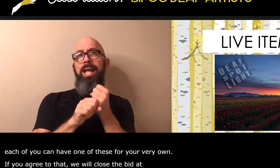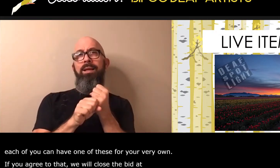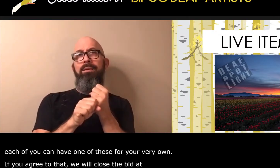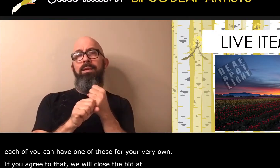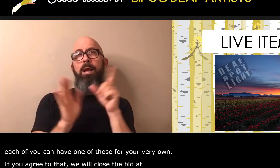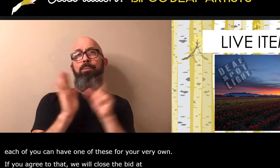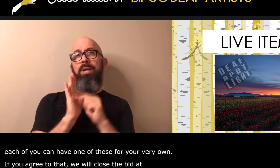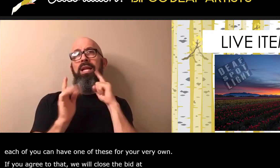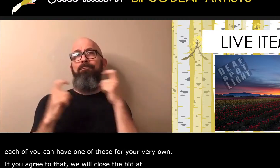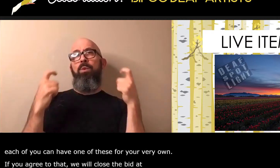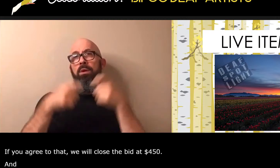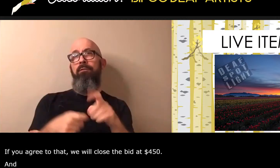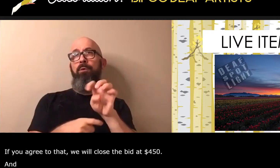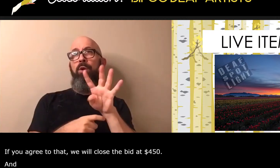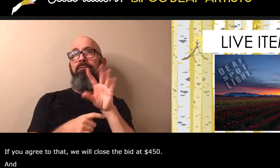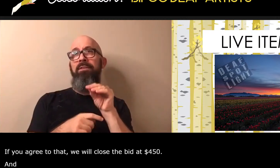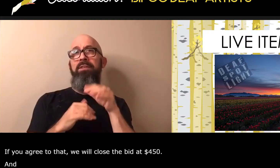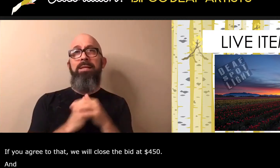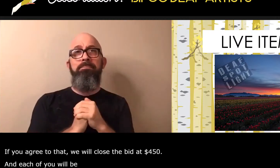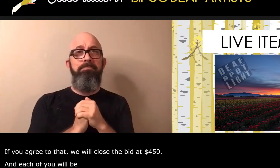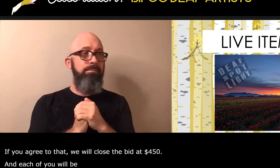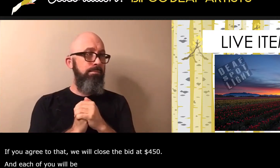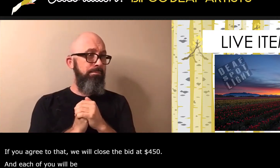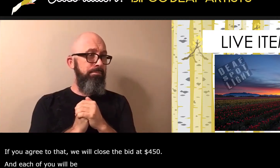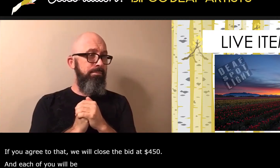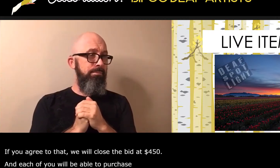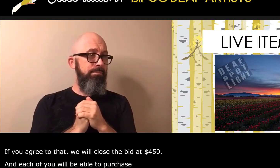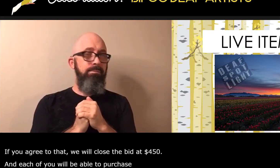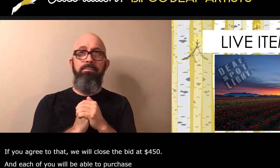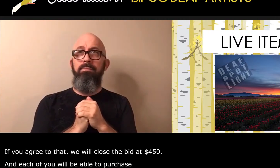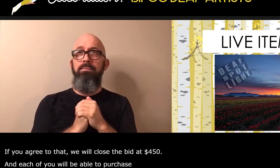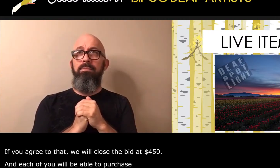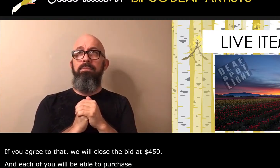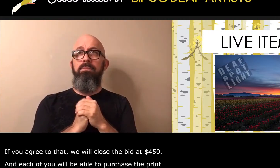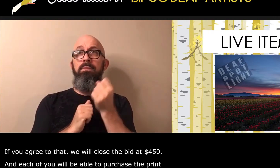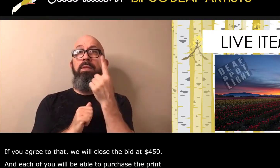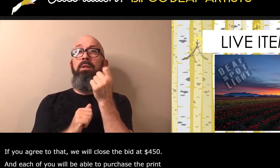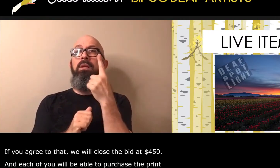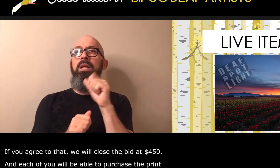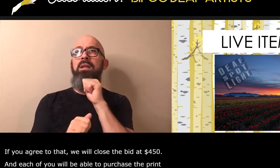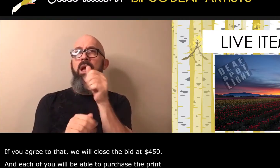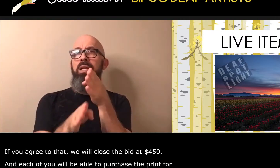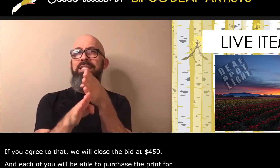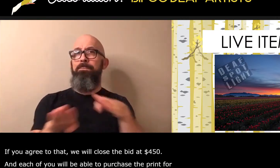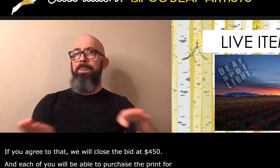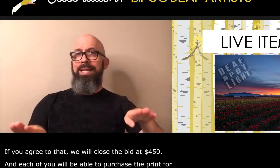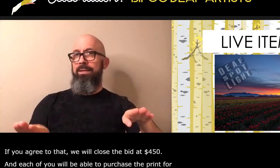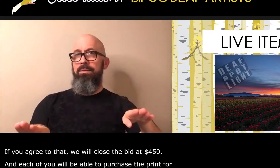And each of you will be able to purchase the print for $450.